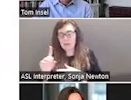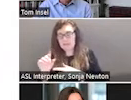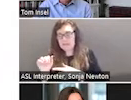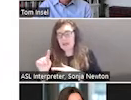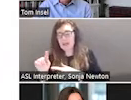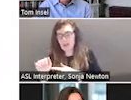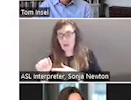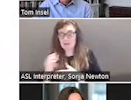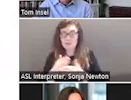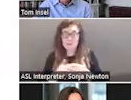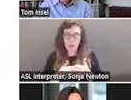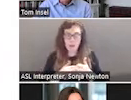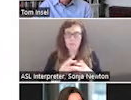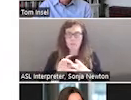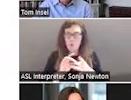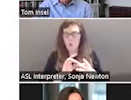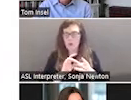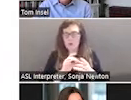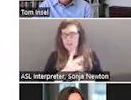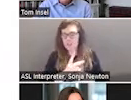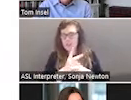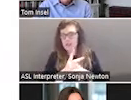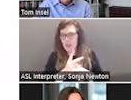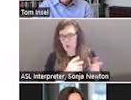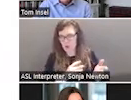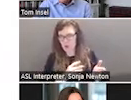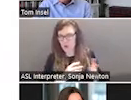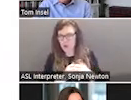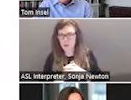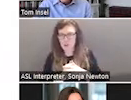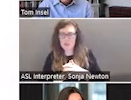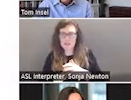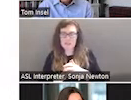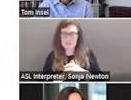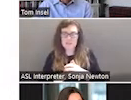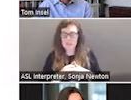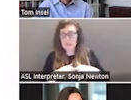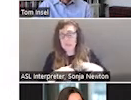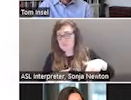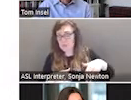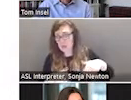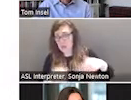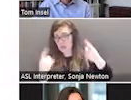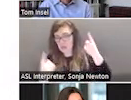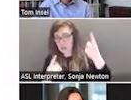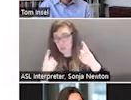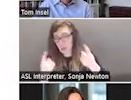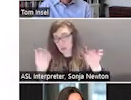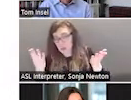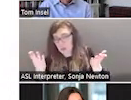really coordination of care and a whole range of other things that we ought to be thinking about, and maybe we're not yet thinking about in terms